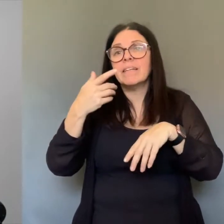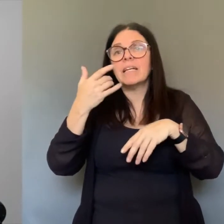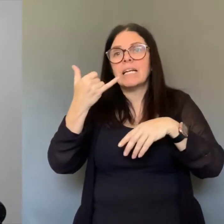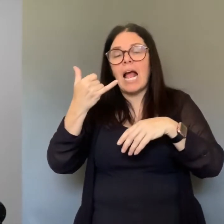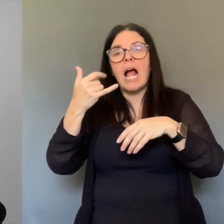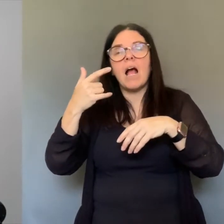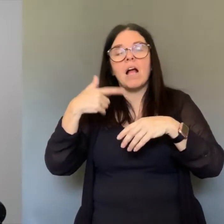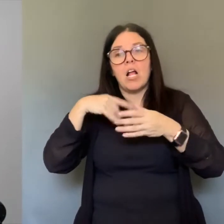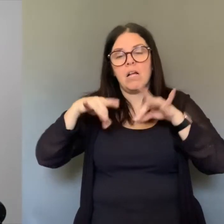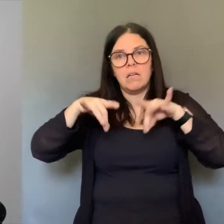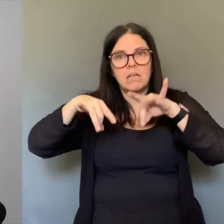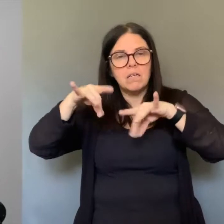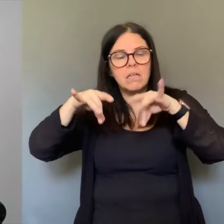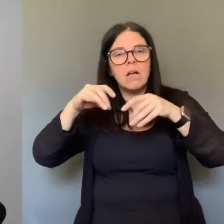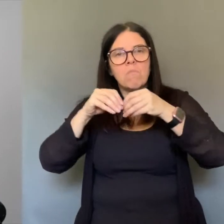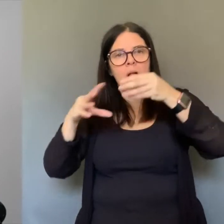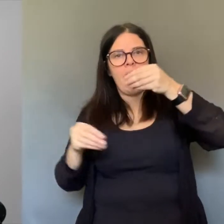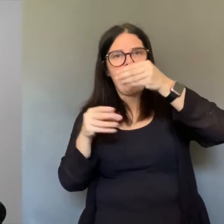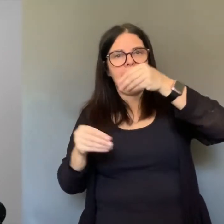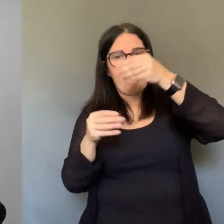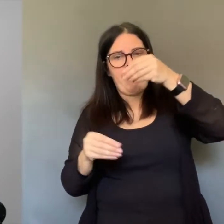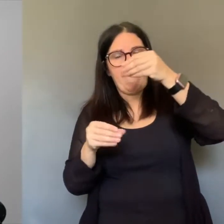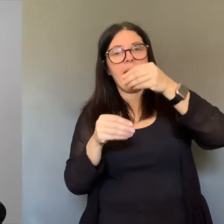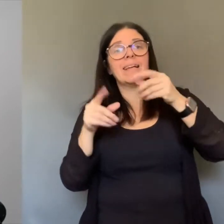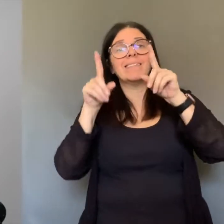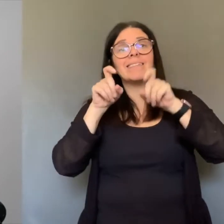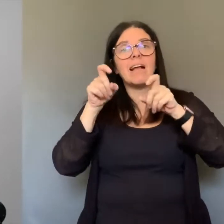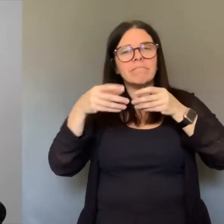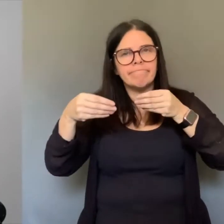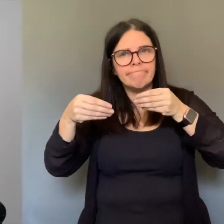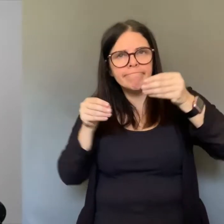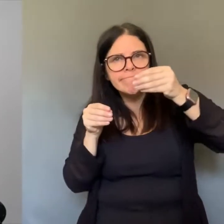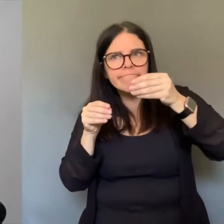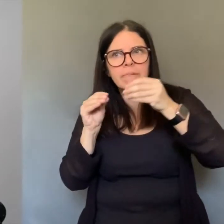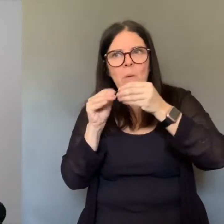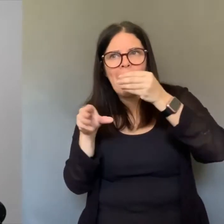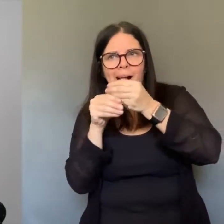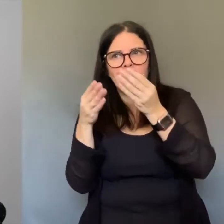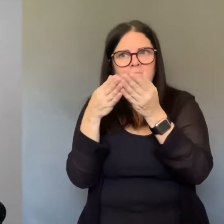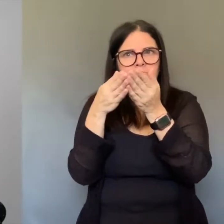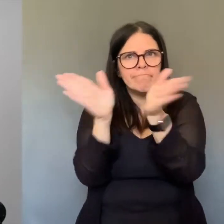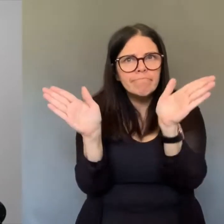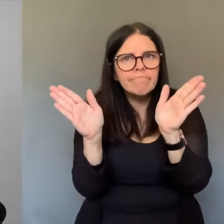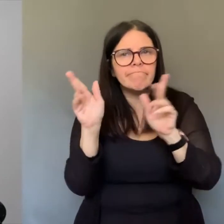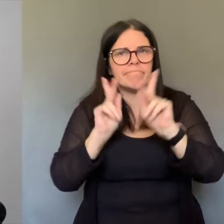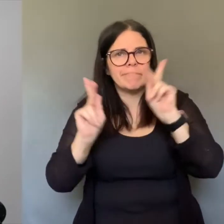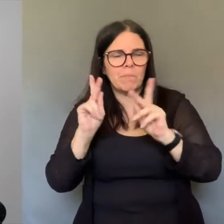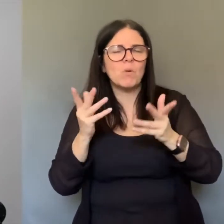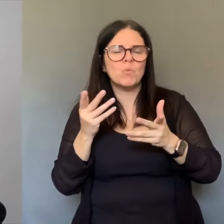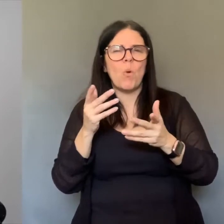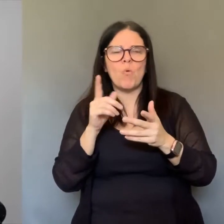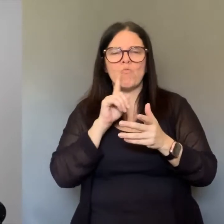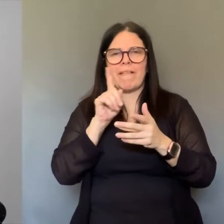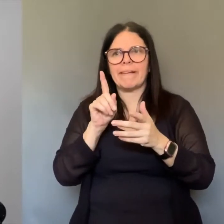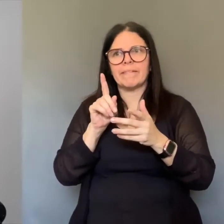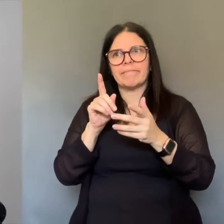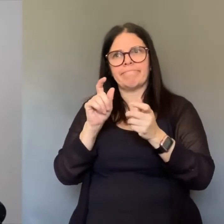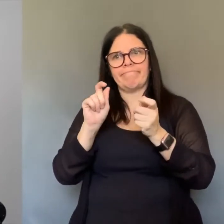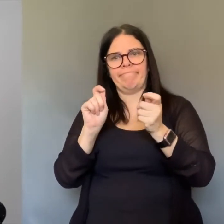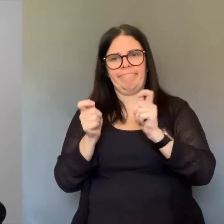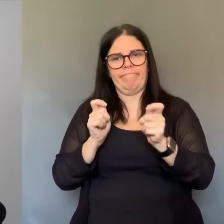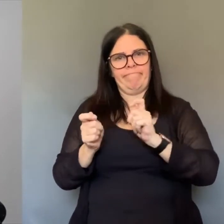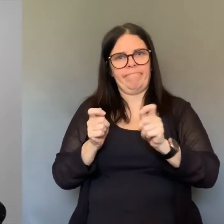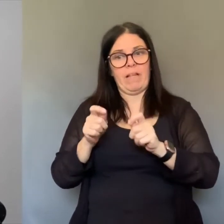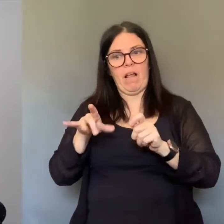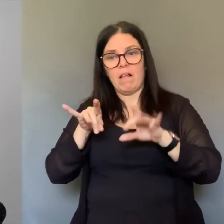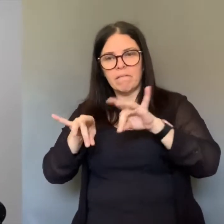we're continuing to learn every day about COVID-19. And as we are learning more and more, new lists are added to the symptoms and the